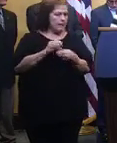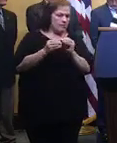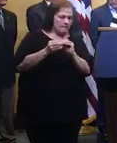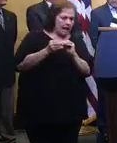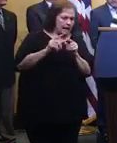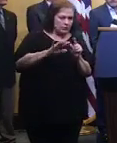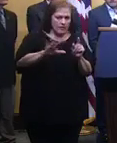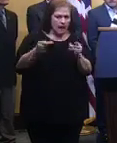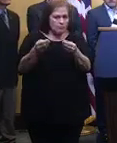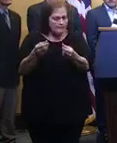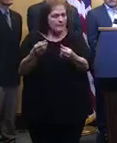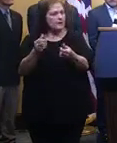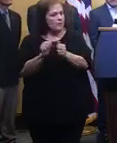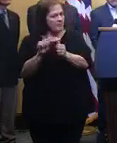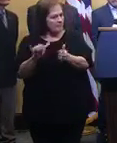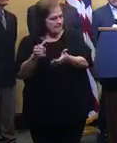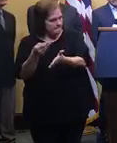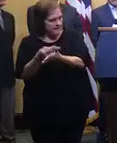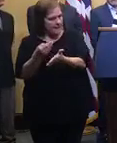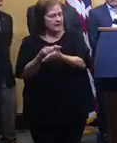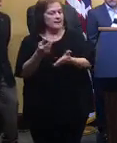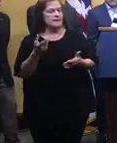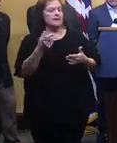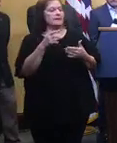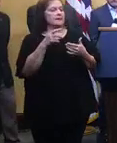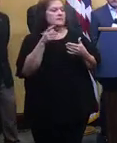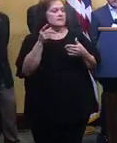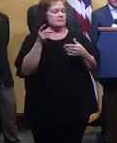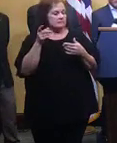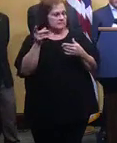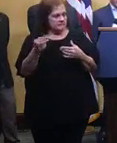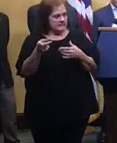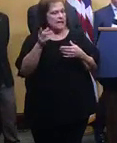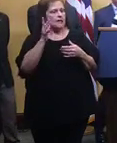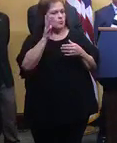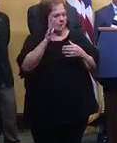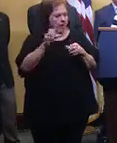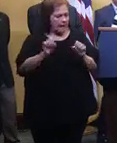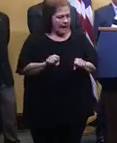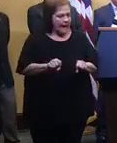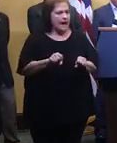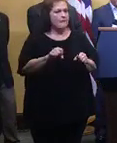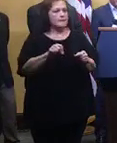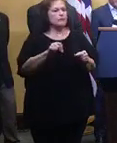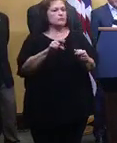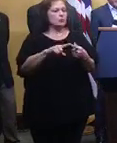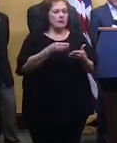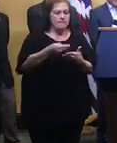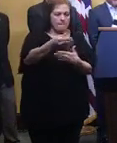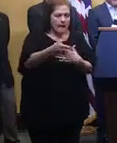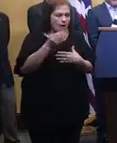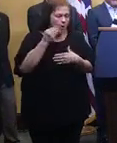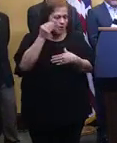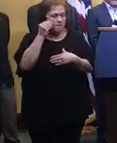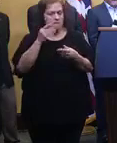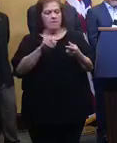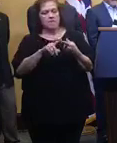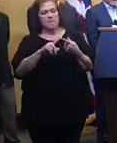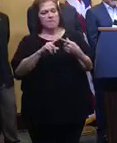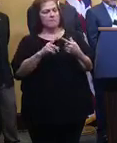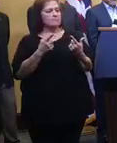property. Gap financing that would lead towards soft seconds, first-time homeowner programs.